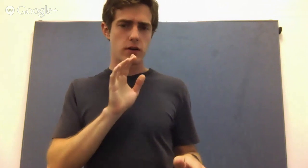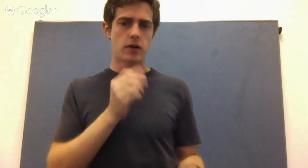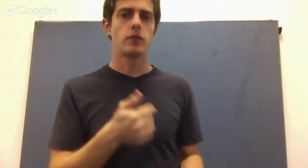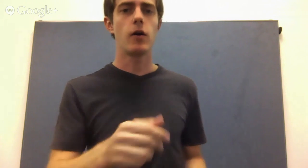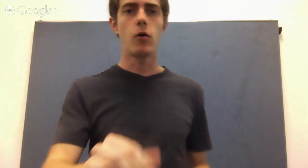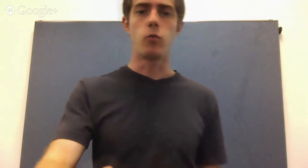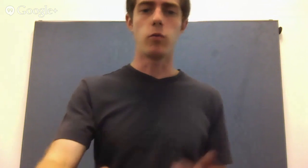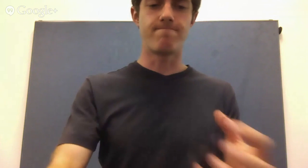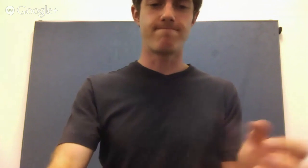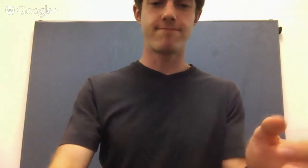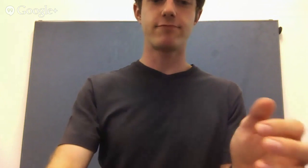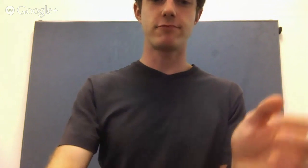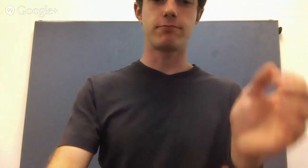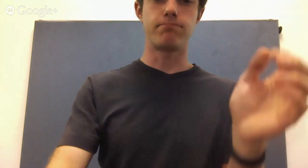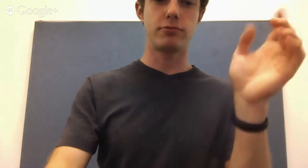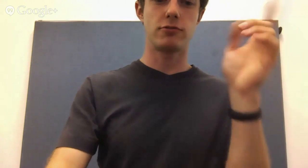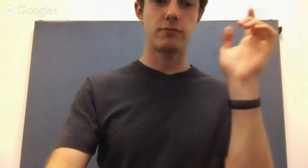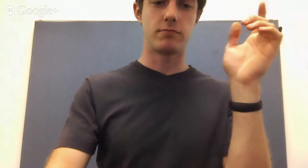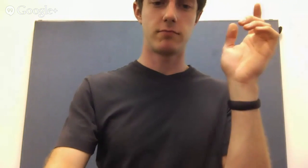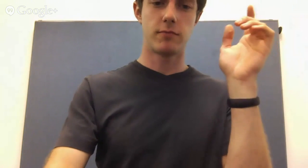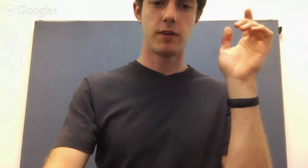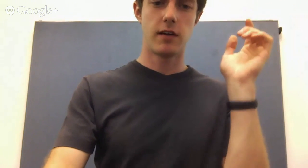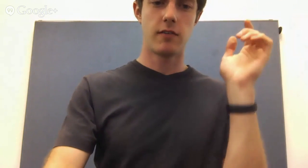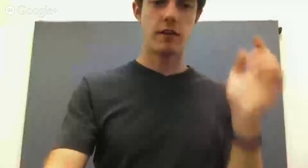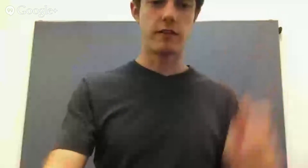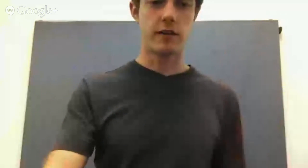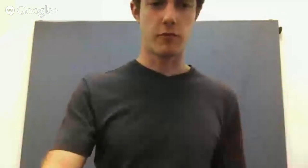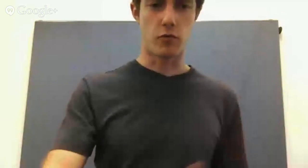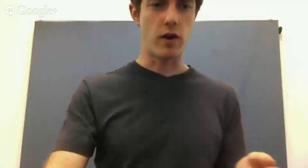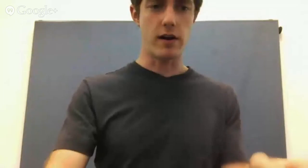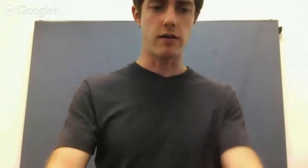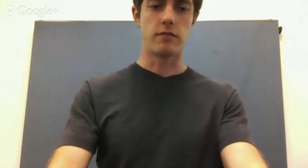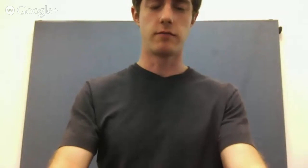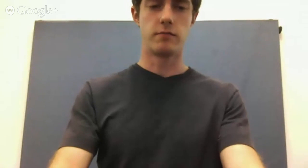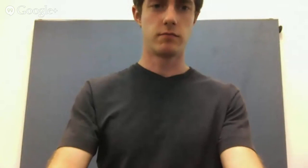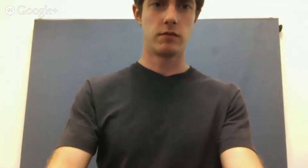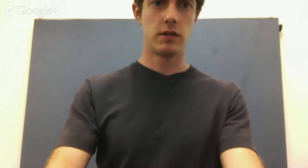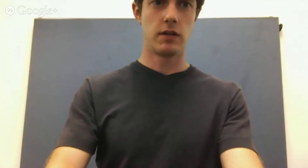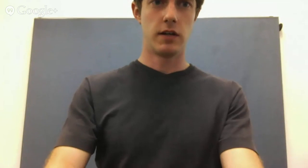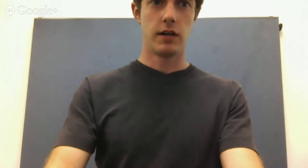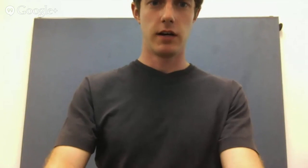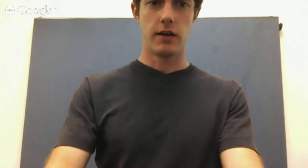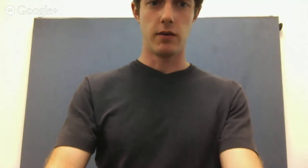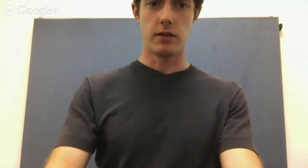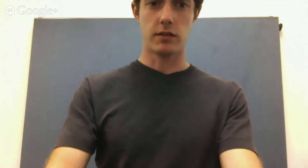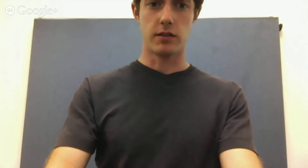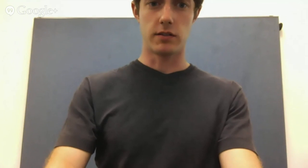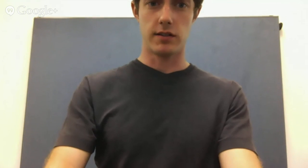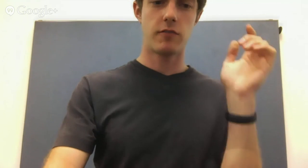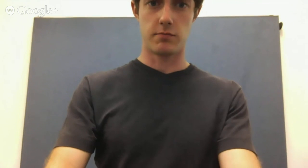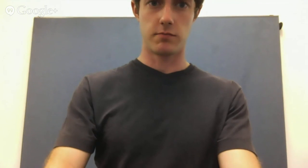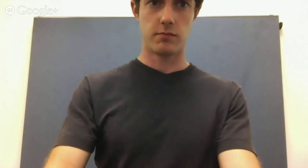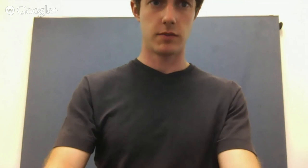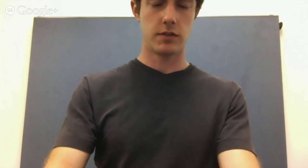that I couldn't even spell on the tip. I got the sign for rare. I know I looked this up. Let's